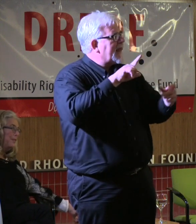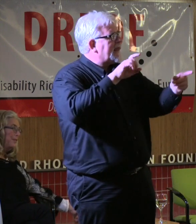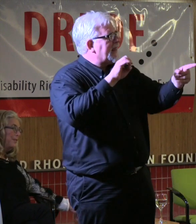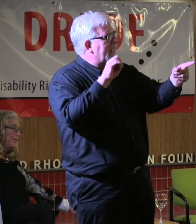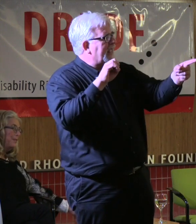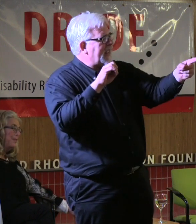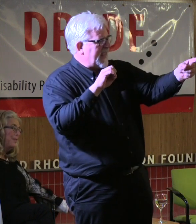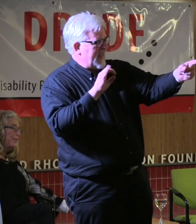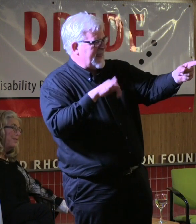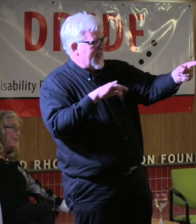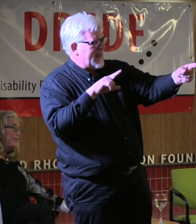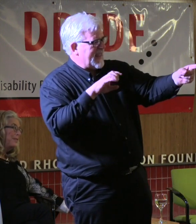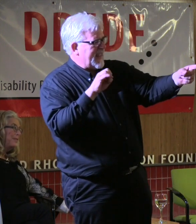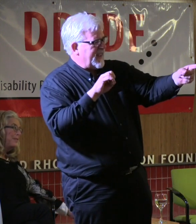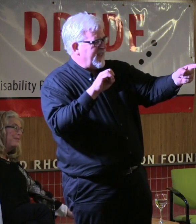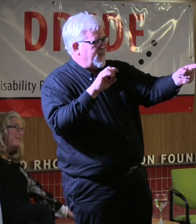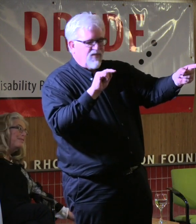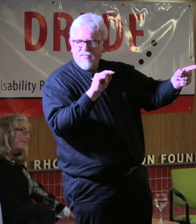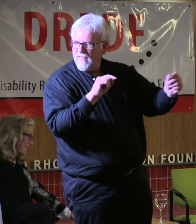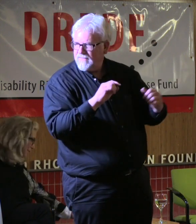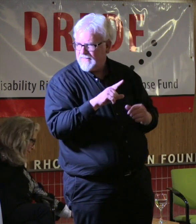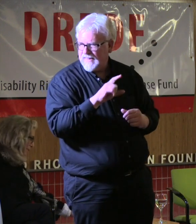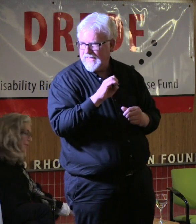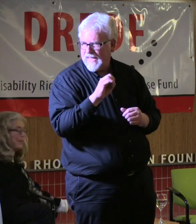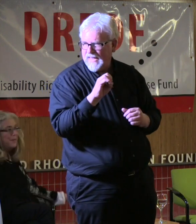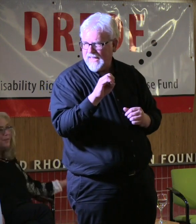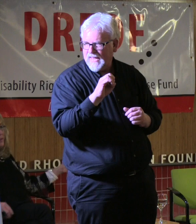my disability person for so many years.